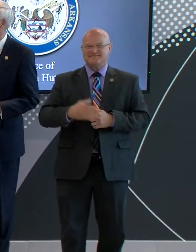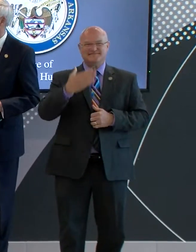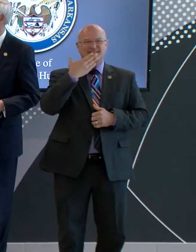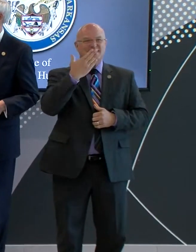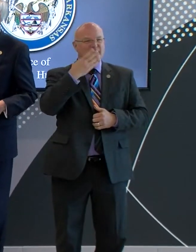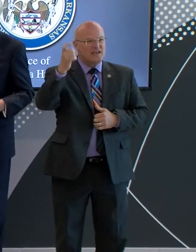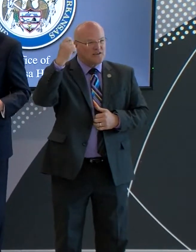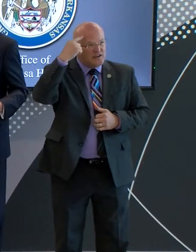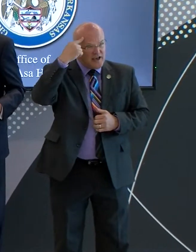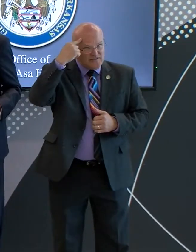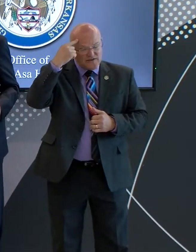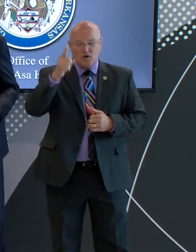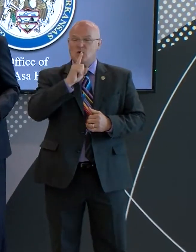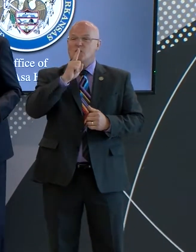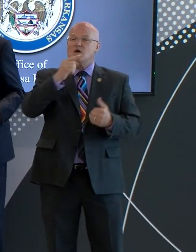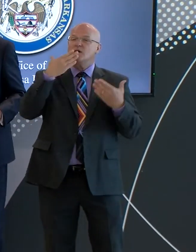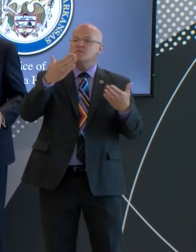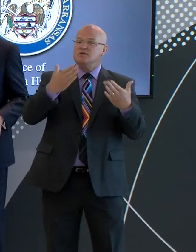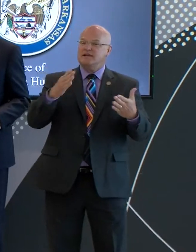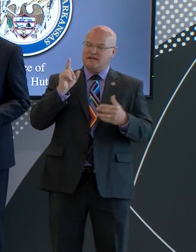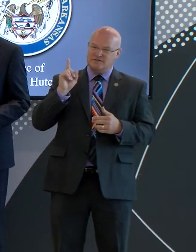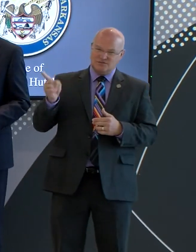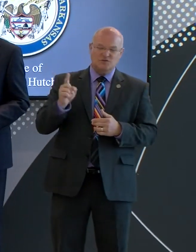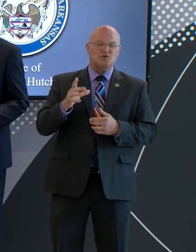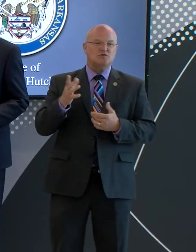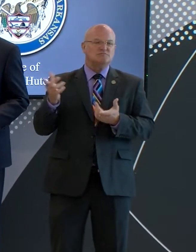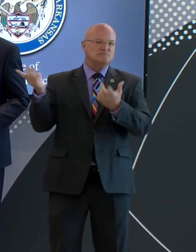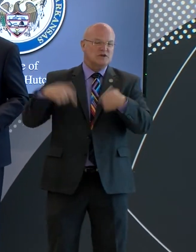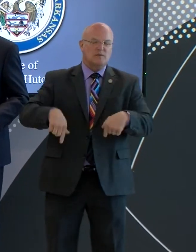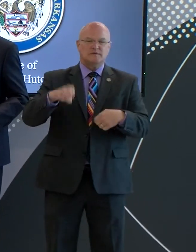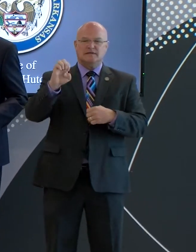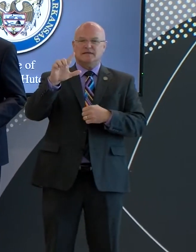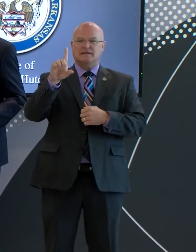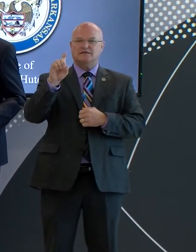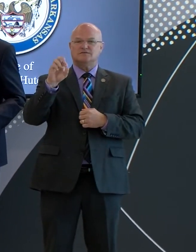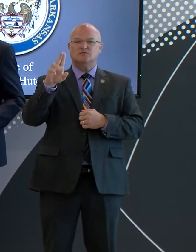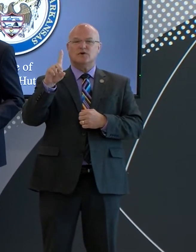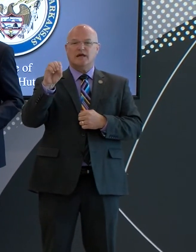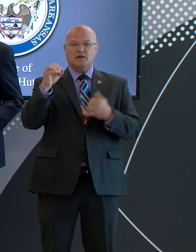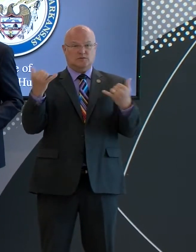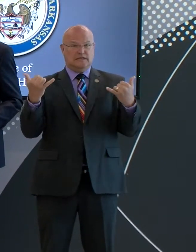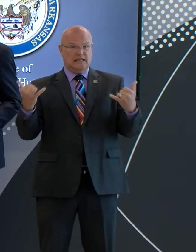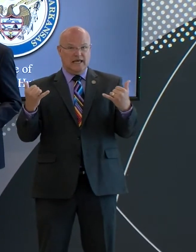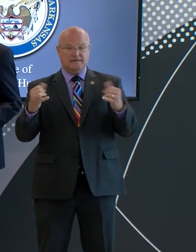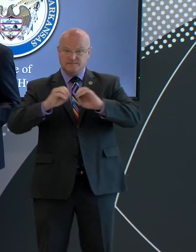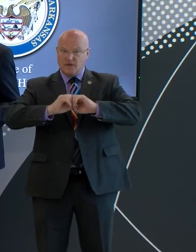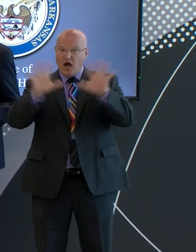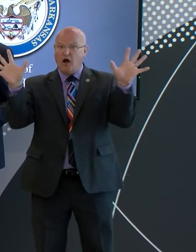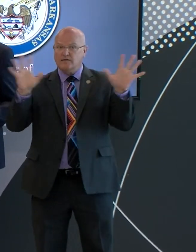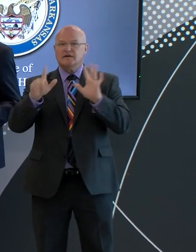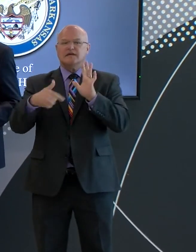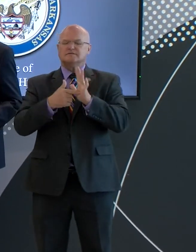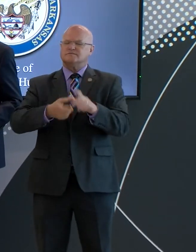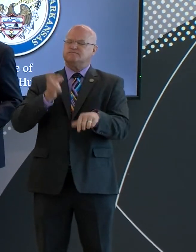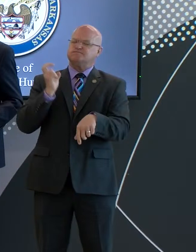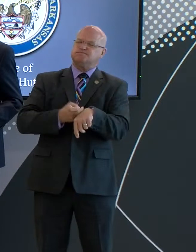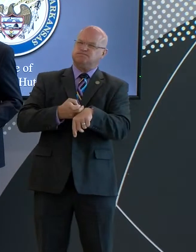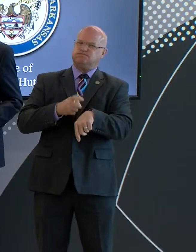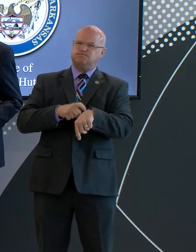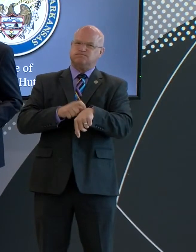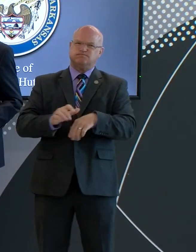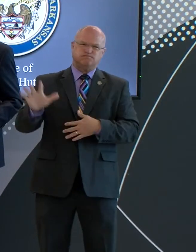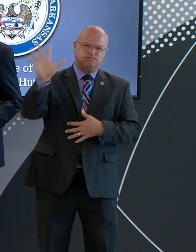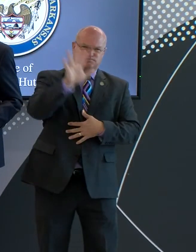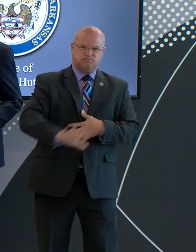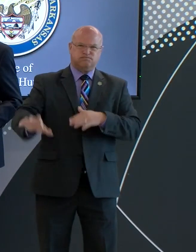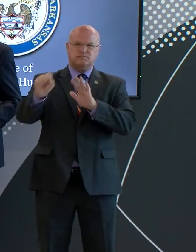Thank you, Governor. I really appreciate you coming to El Dorado today. Obviously, this has been a difficult time across